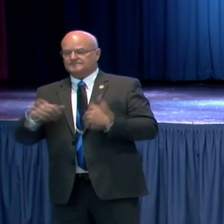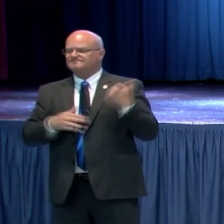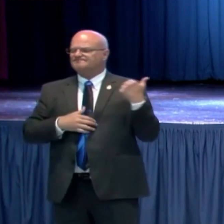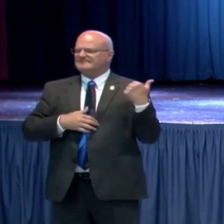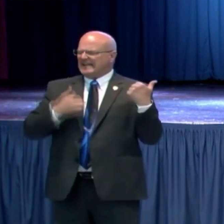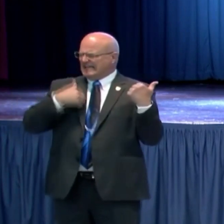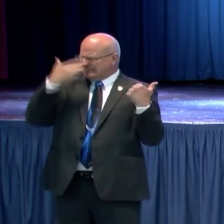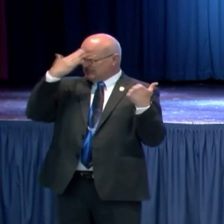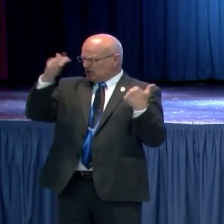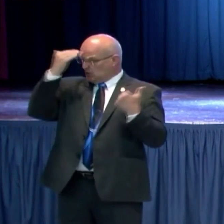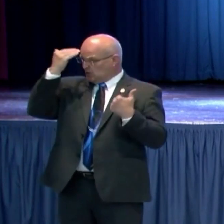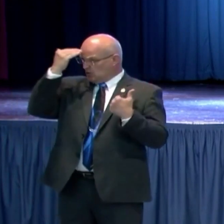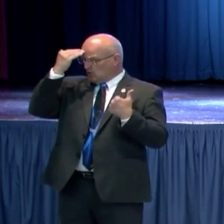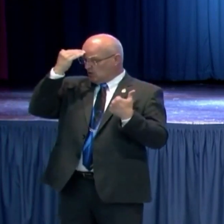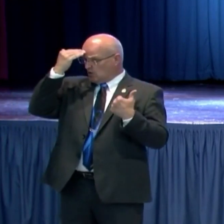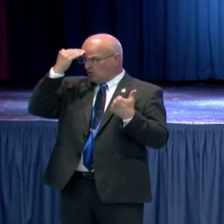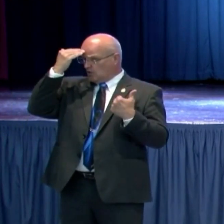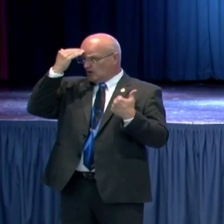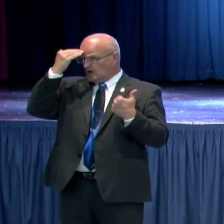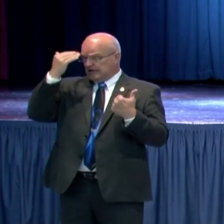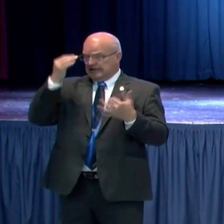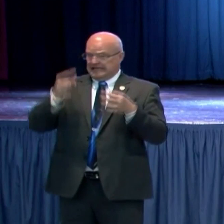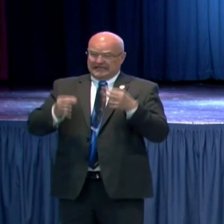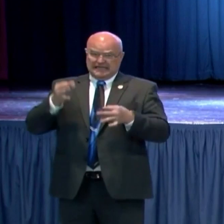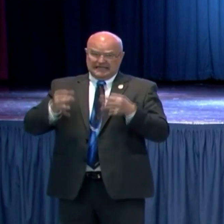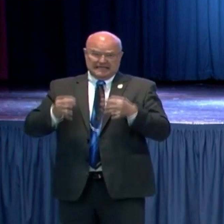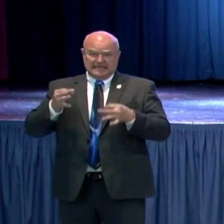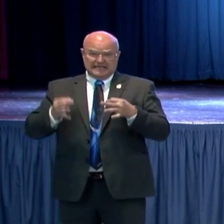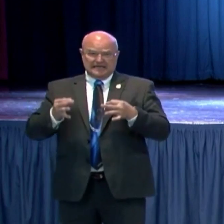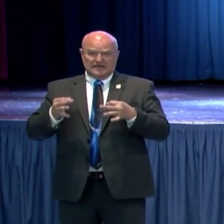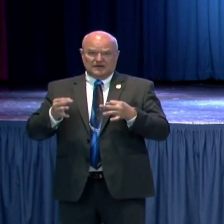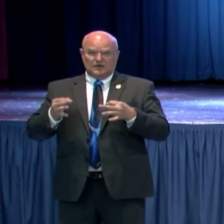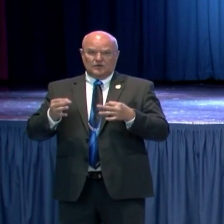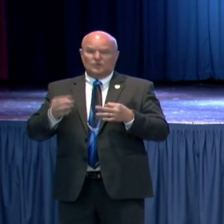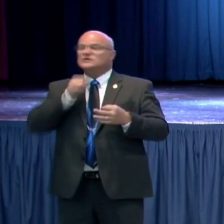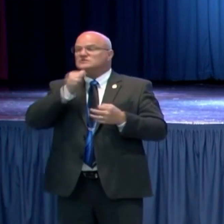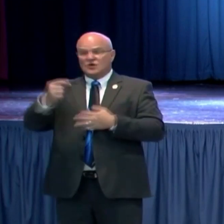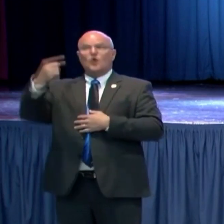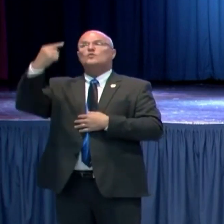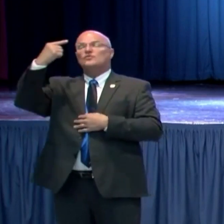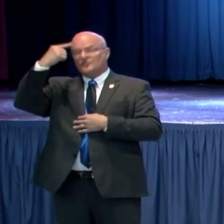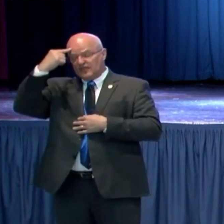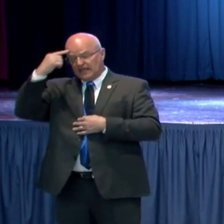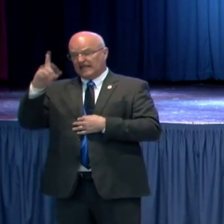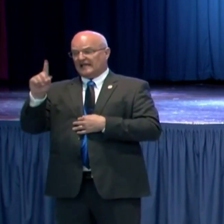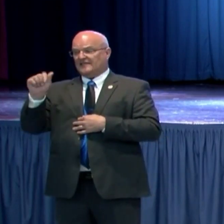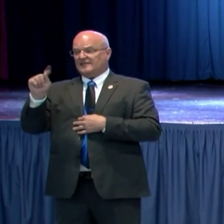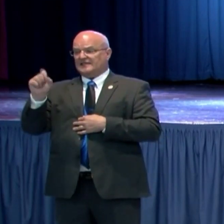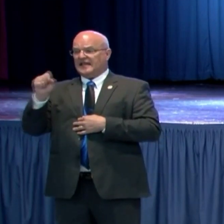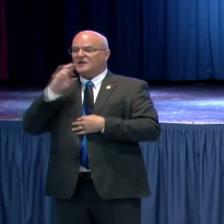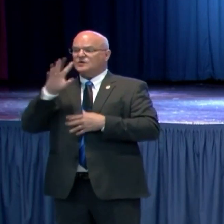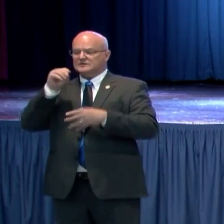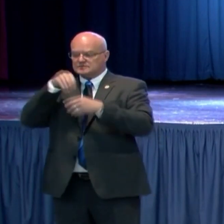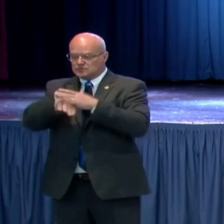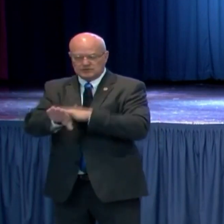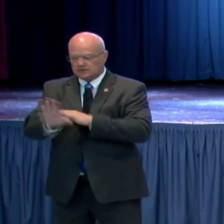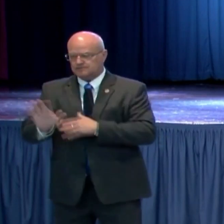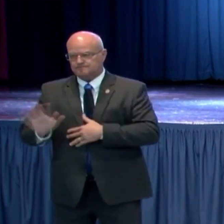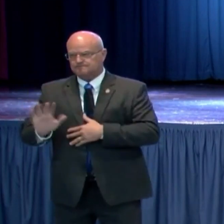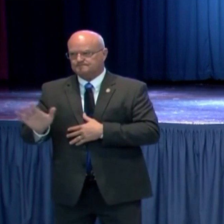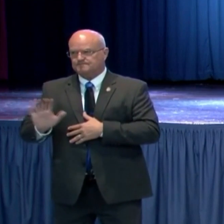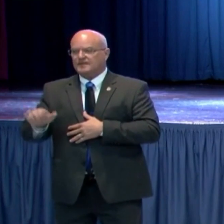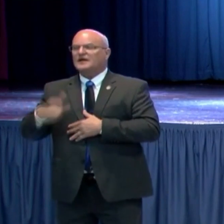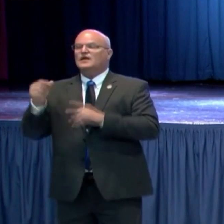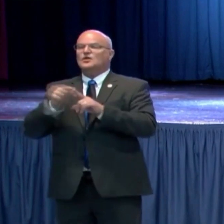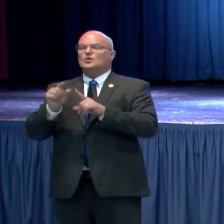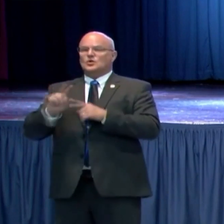I don't know that we know whether, we don't believe that the data was manipulated. In